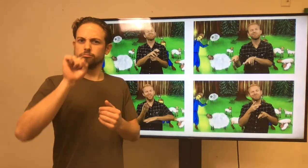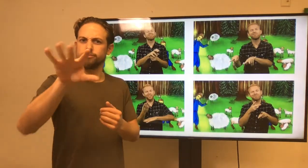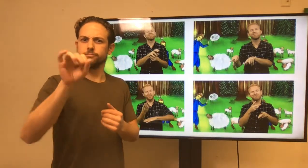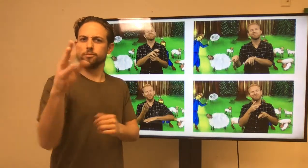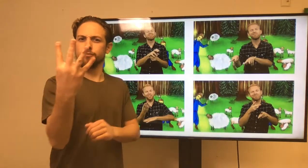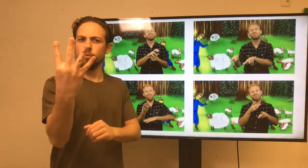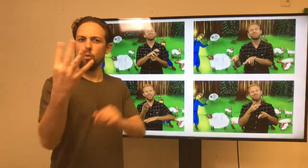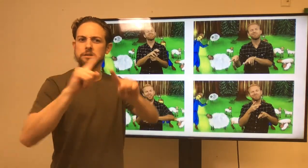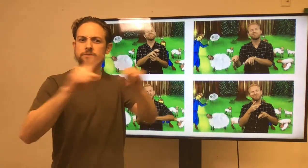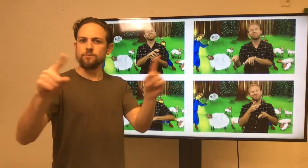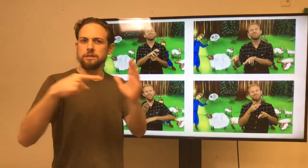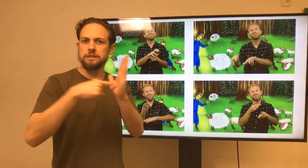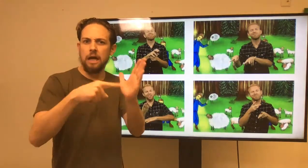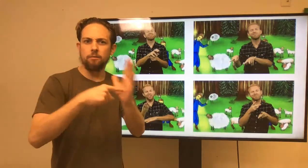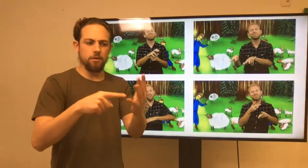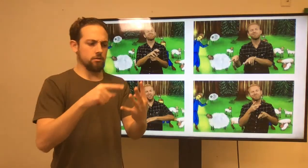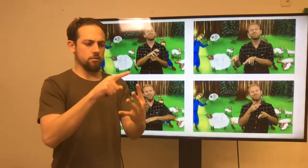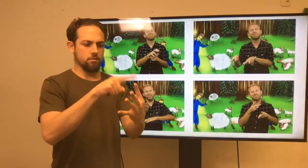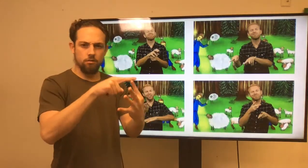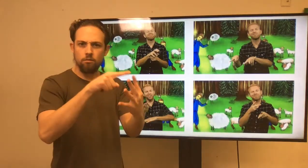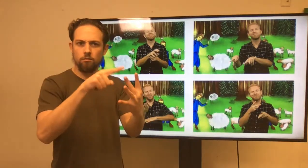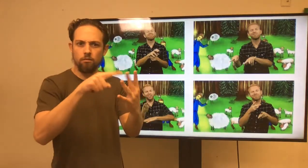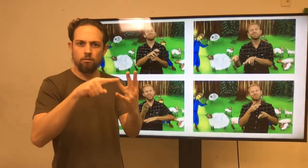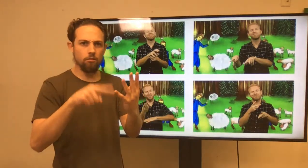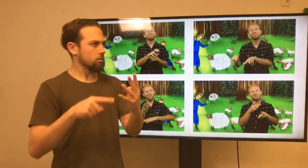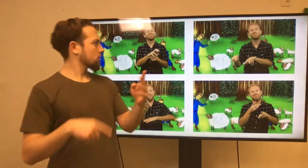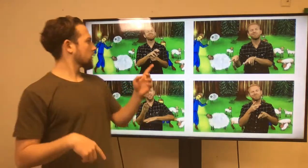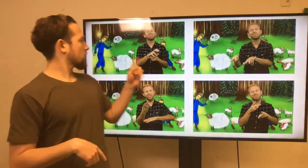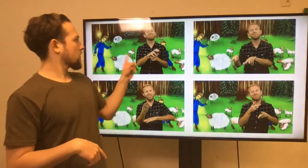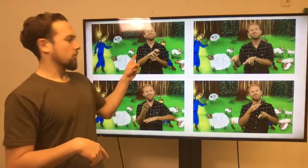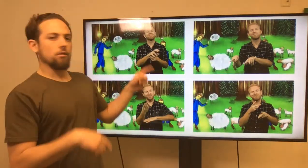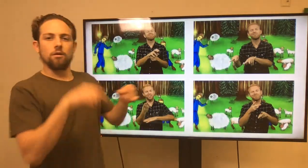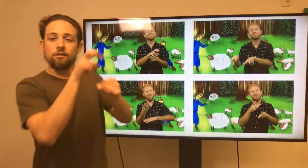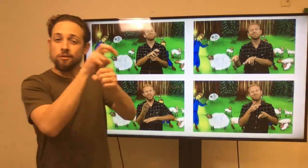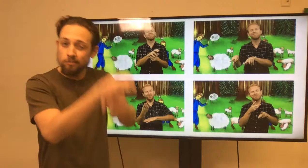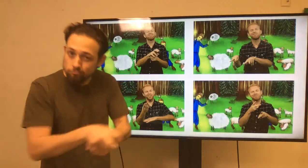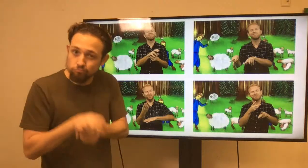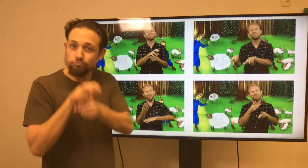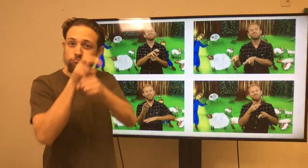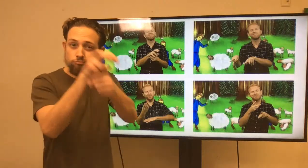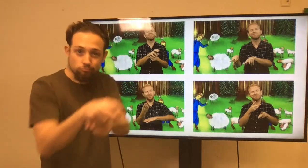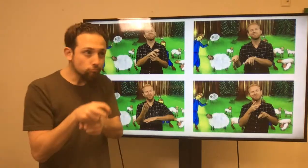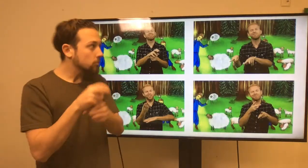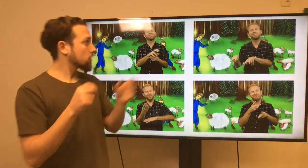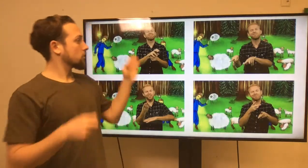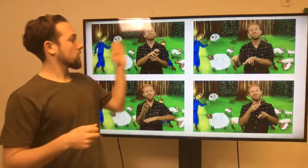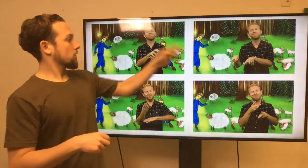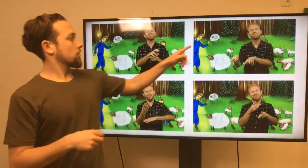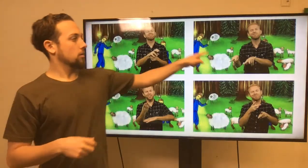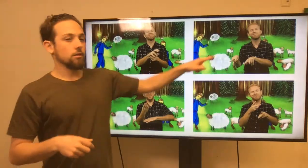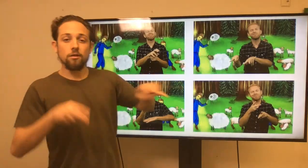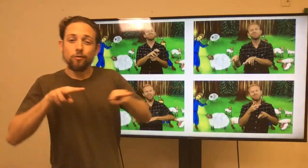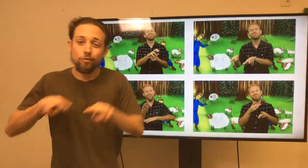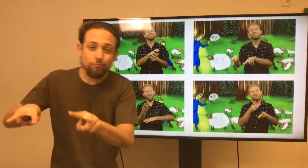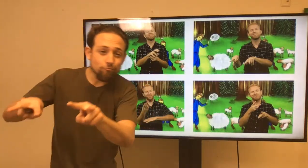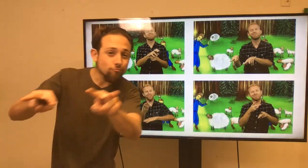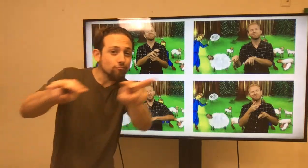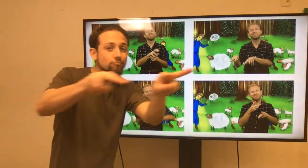Now I want to show you something else. I'm going to show you 4 different examples that you'll see on the screen. The first we already